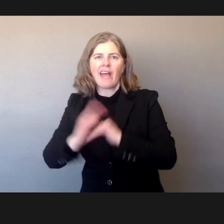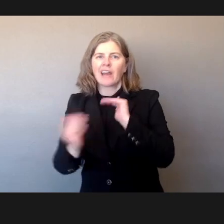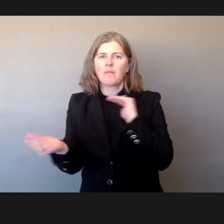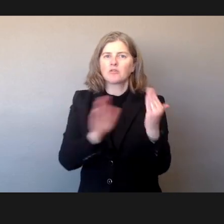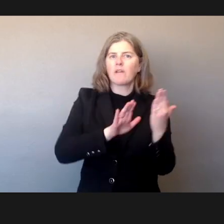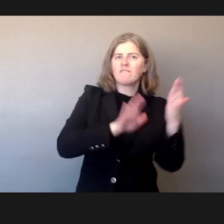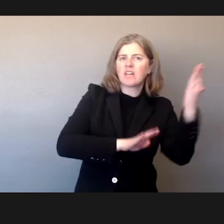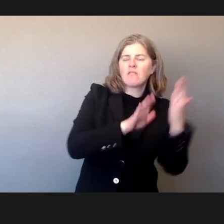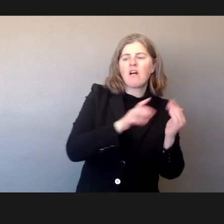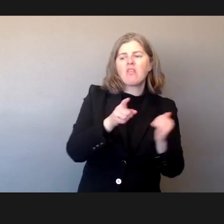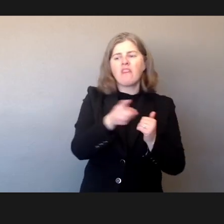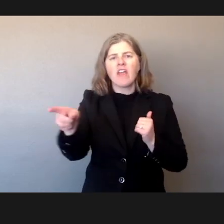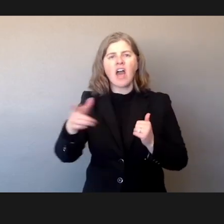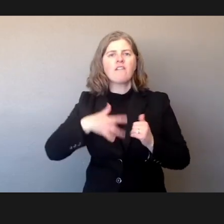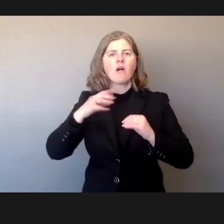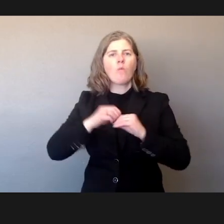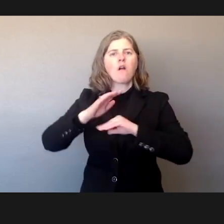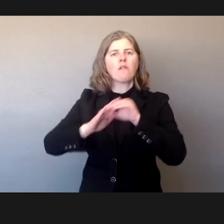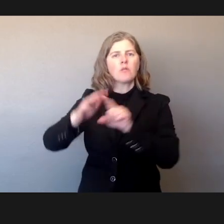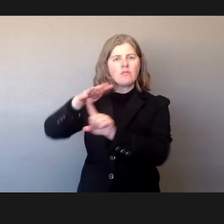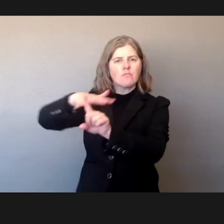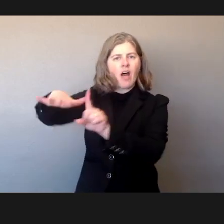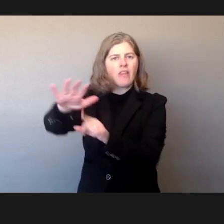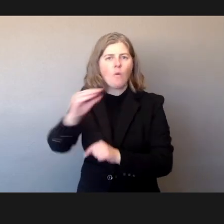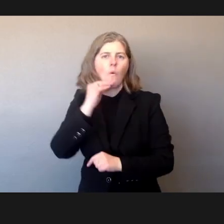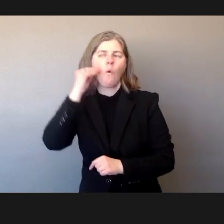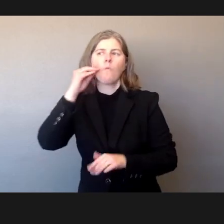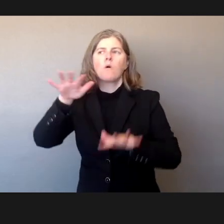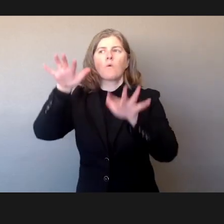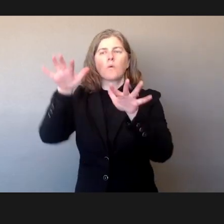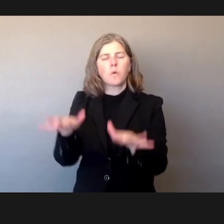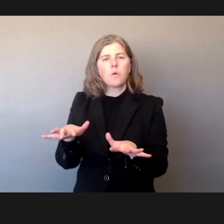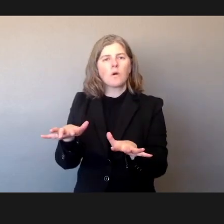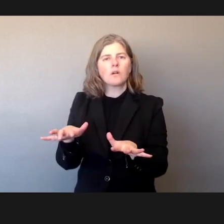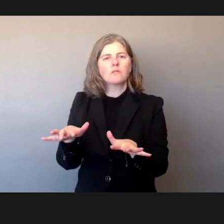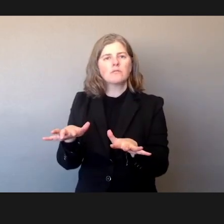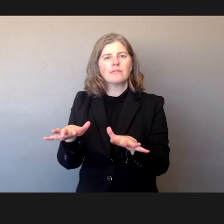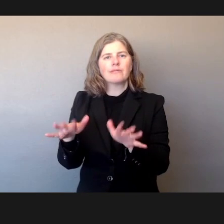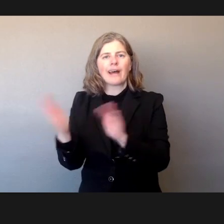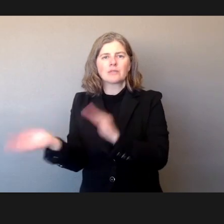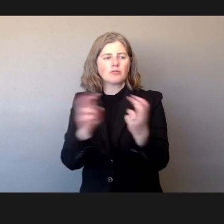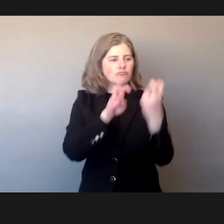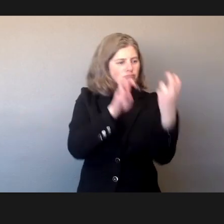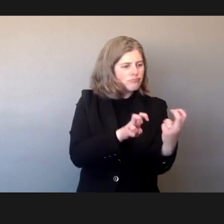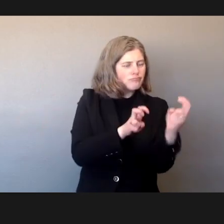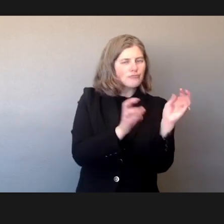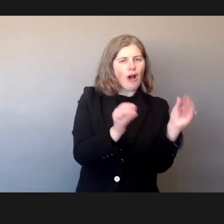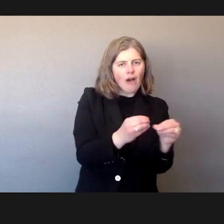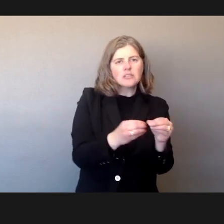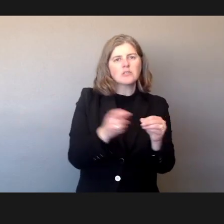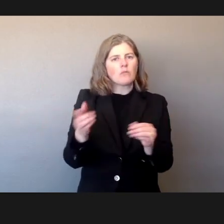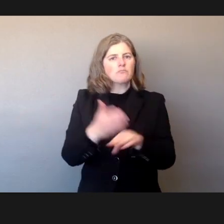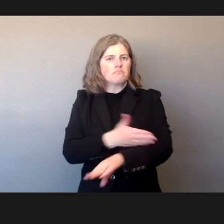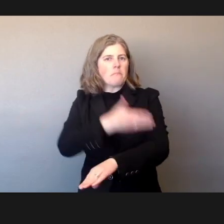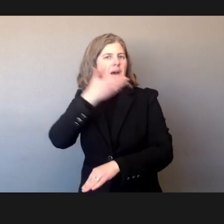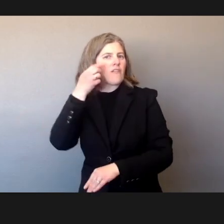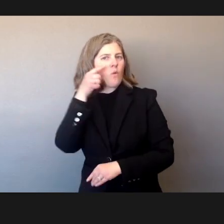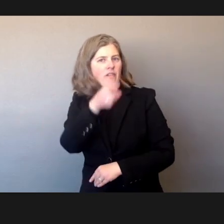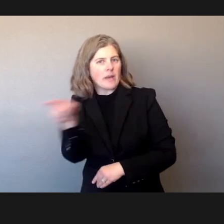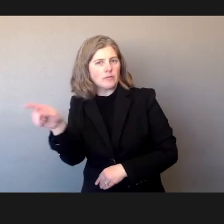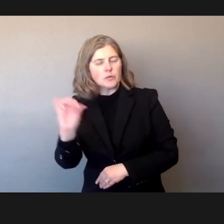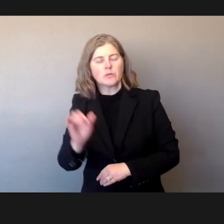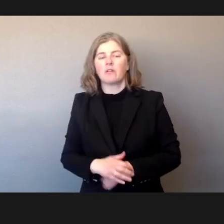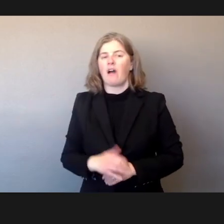that they were in a more comfortable surrounding where they felt more at ease at home, perhaps, and so that it even worked better. So I